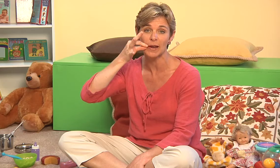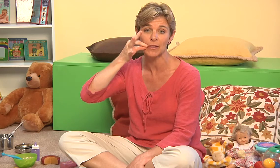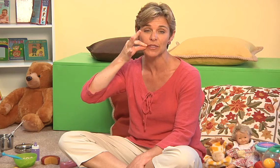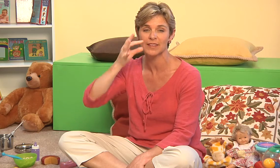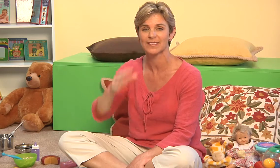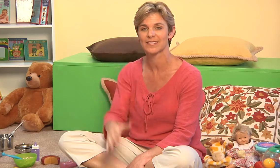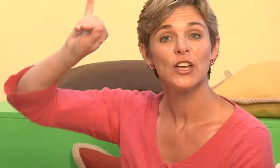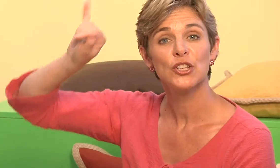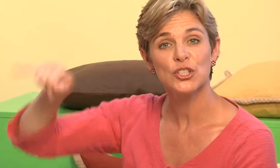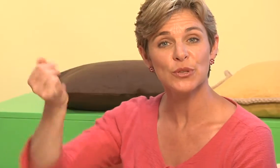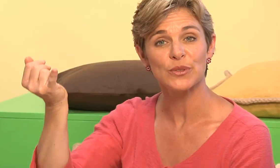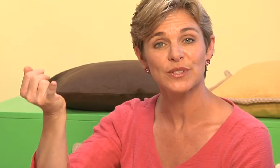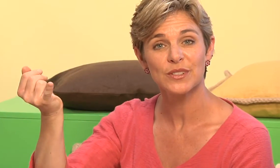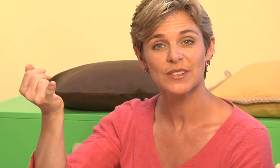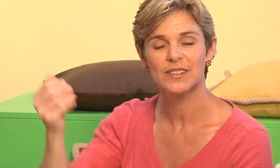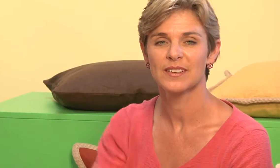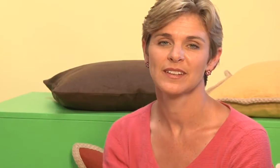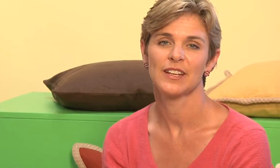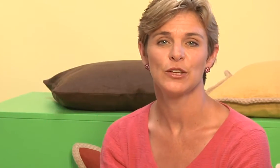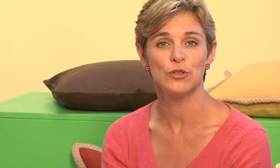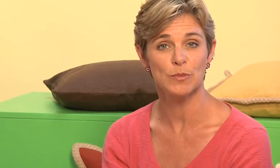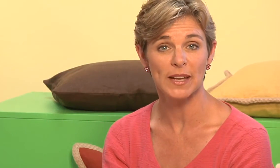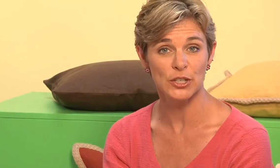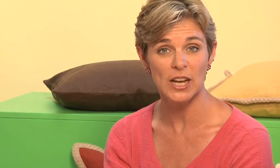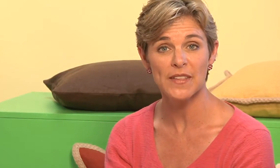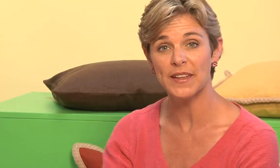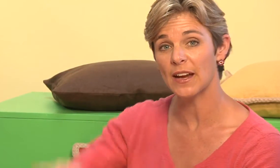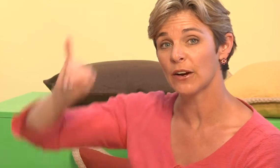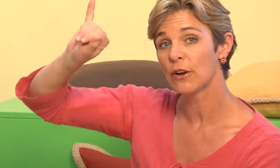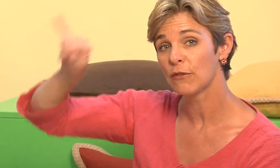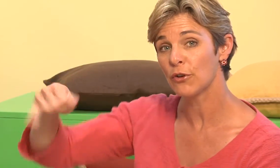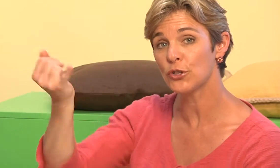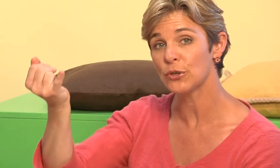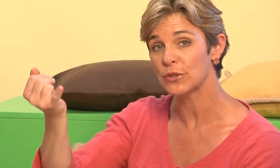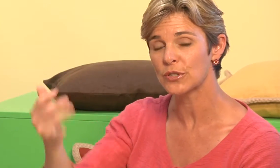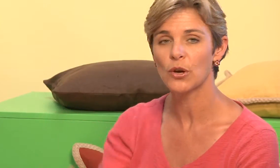mouth. Juice. You just make a J in the air for juice.